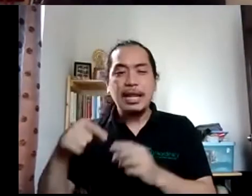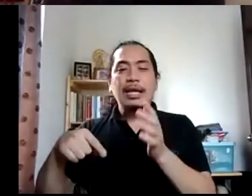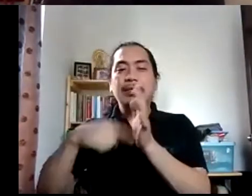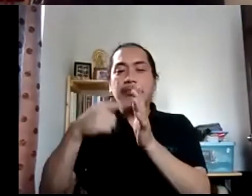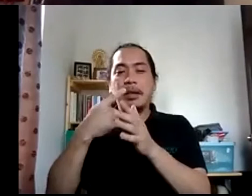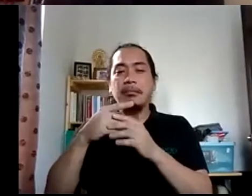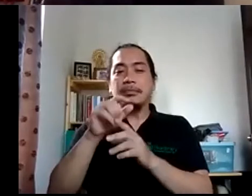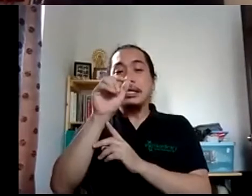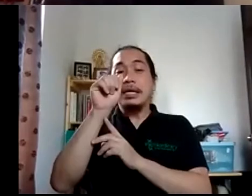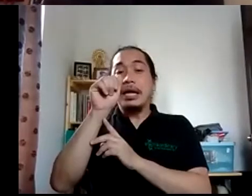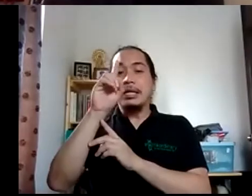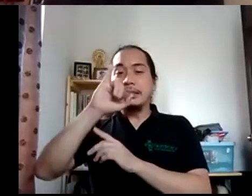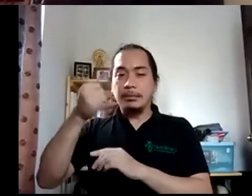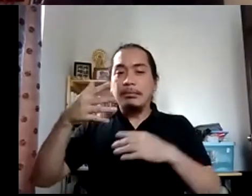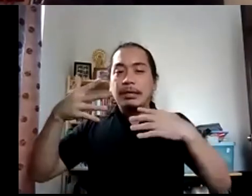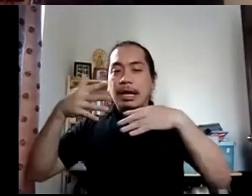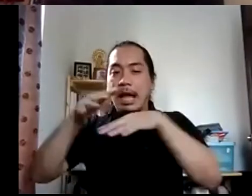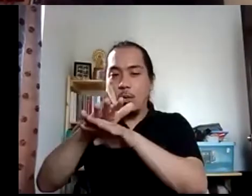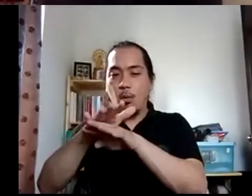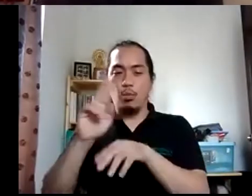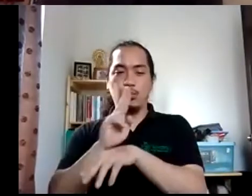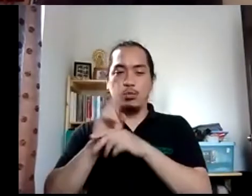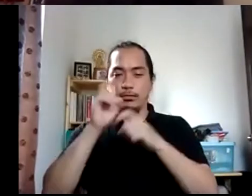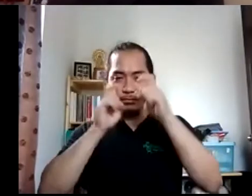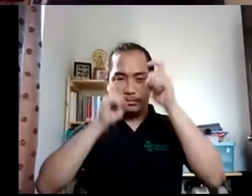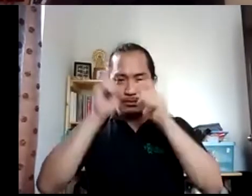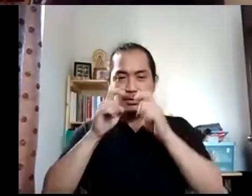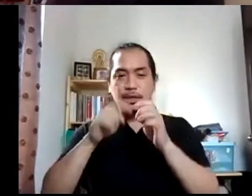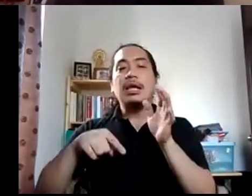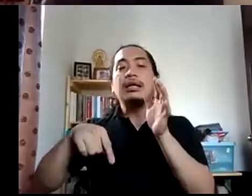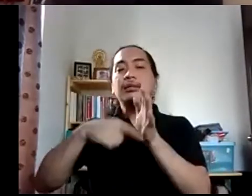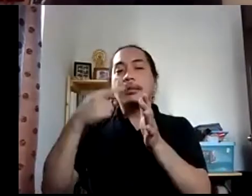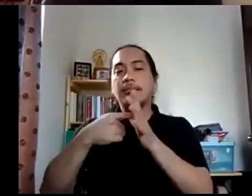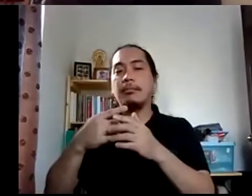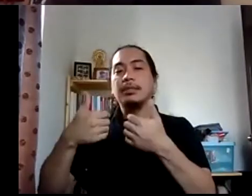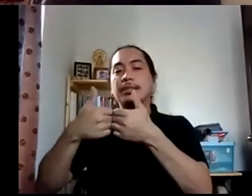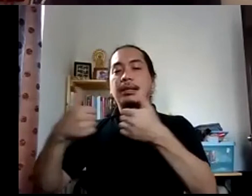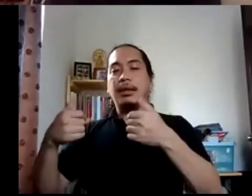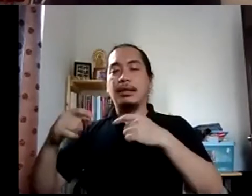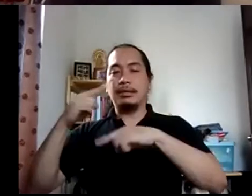a phrase. In FSL, our adjectives are